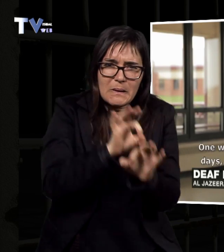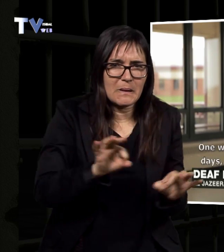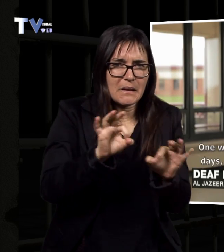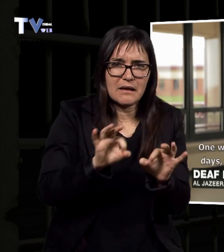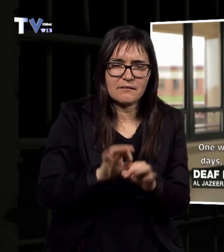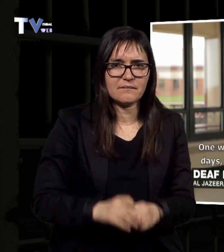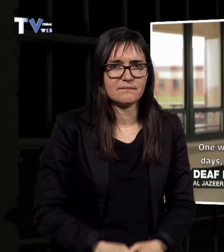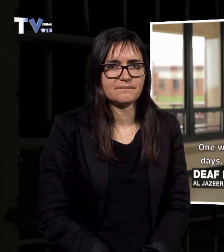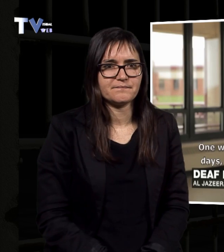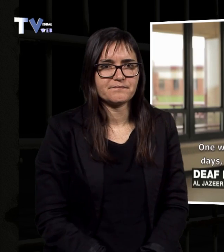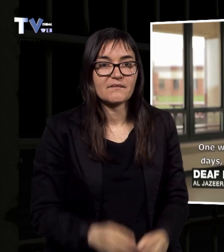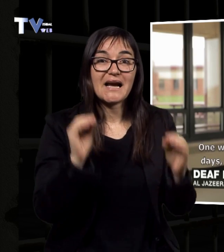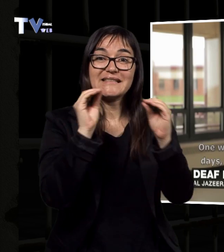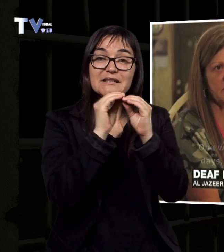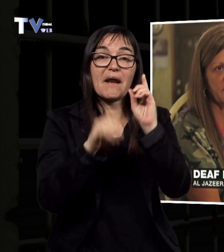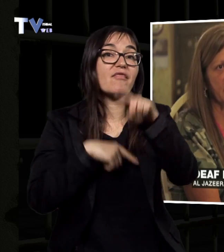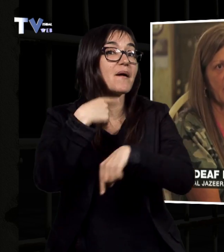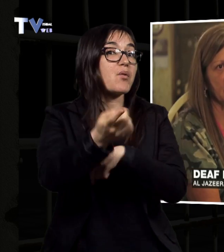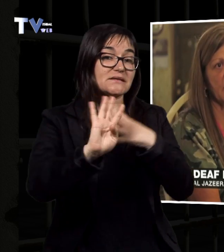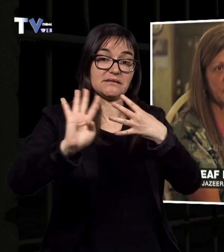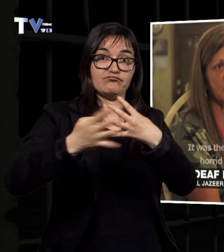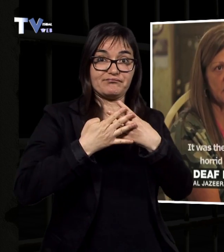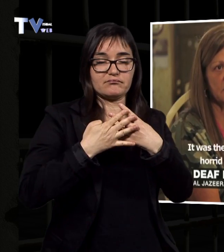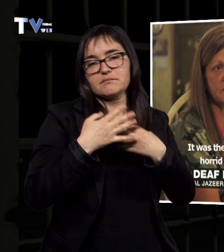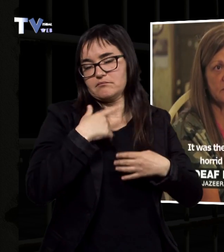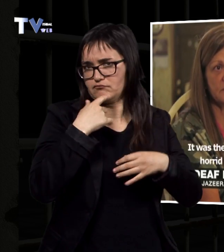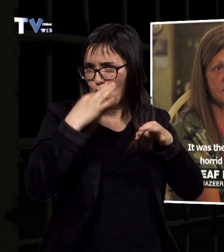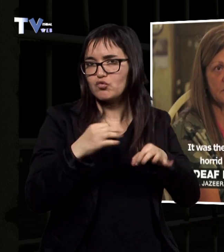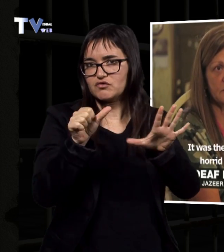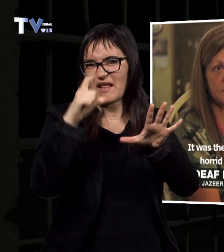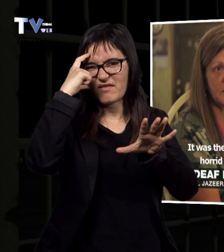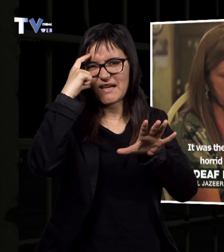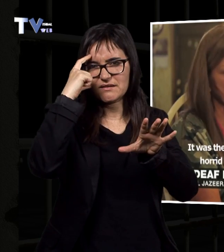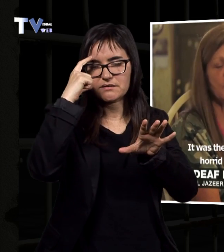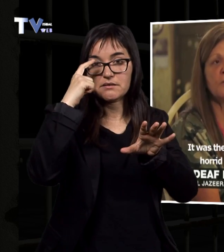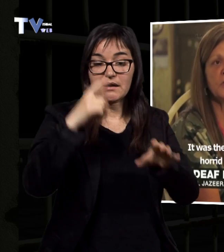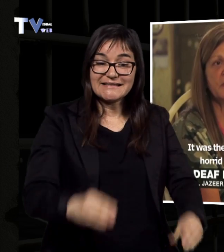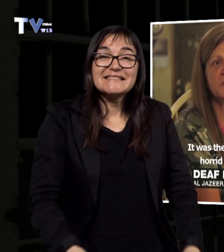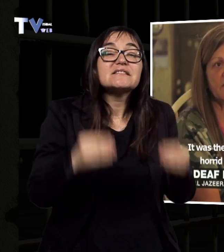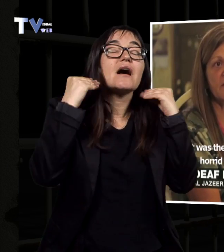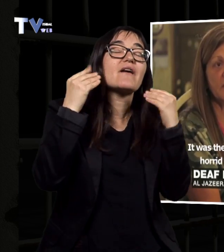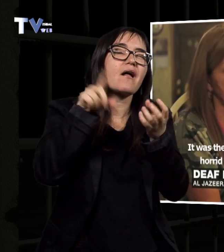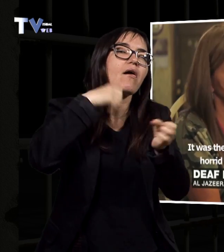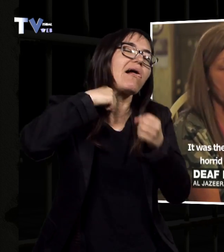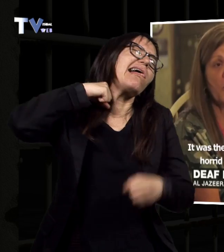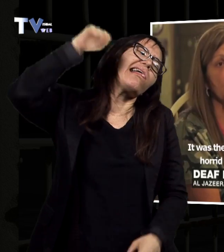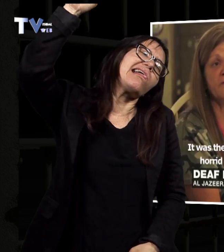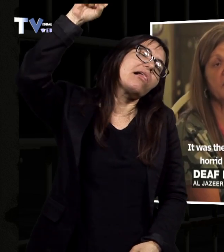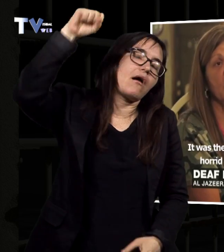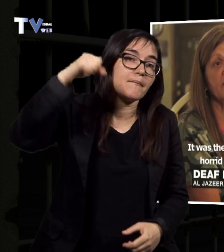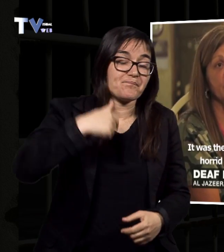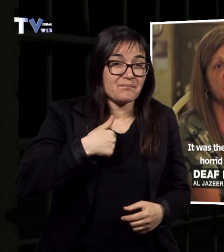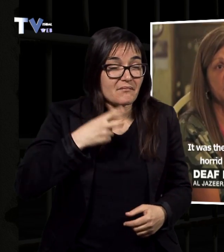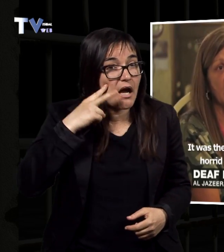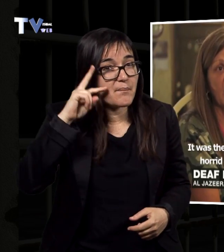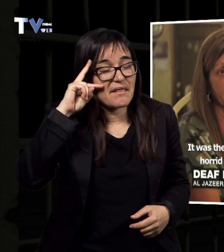One week from incarceration, exactly 6 days, they found him hanging by a sheet. It was the most horrible experience the most horrid phone